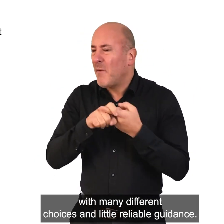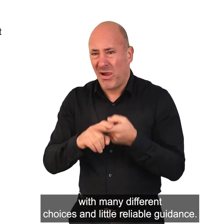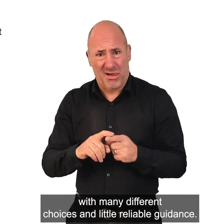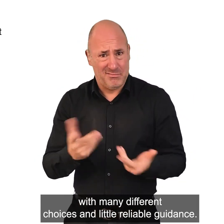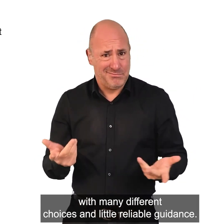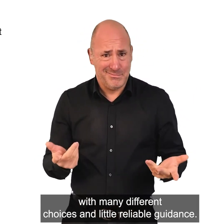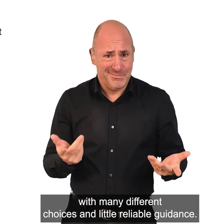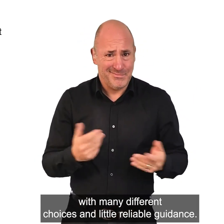guidance.